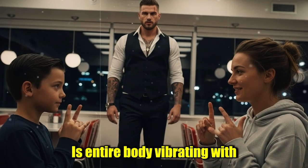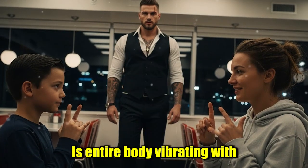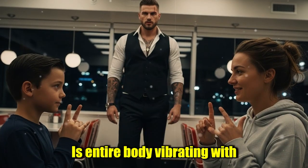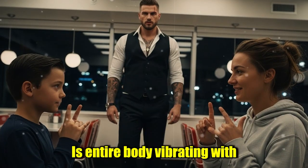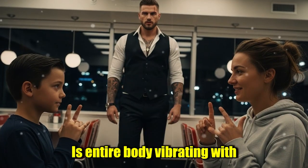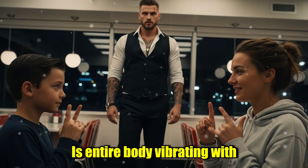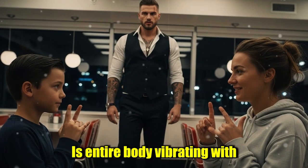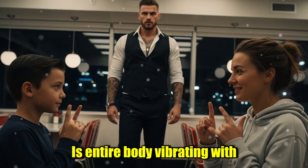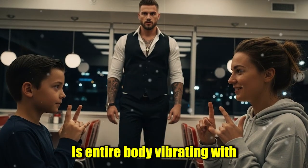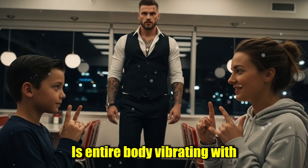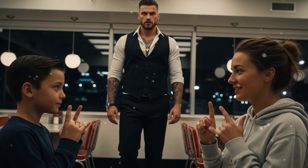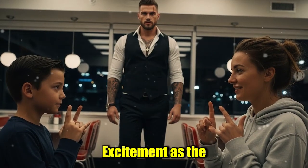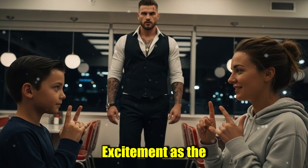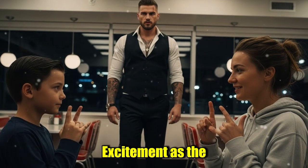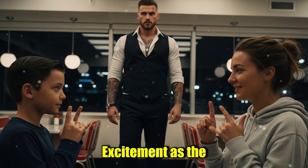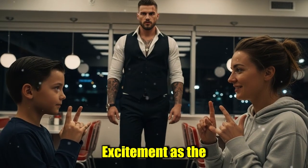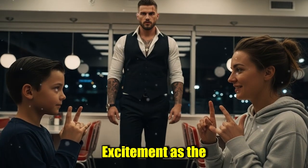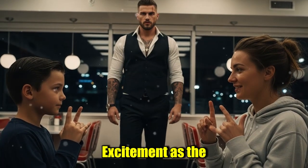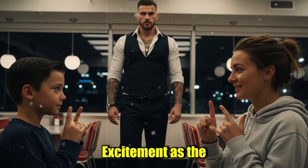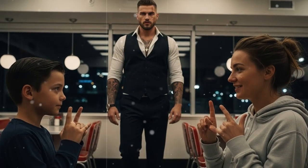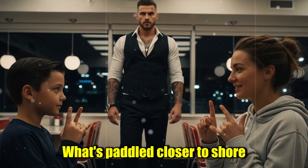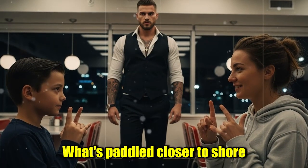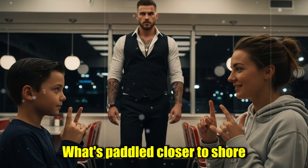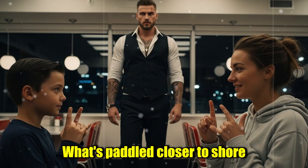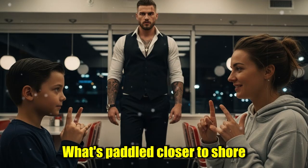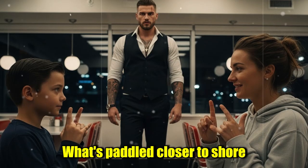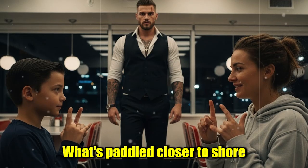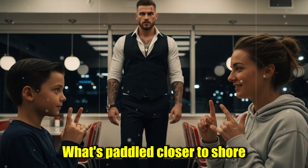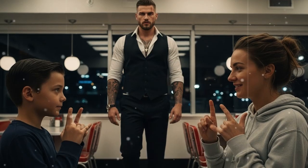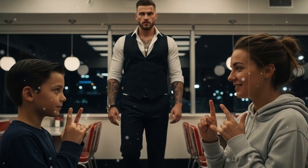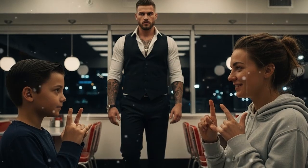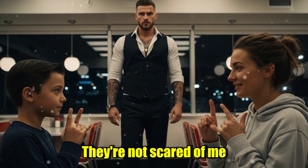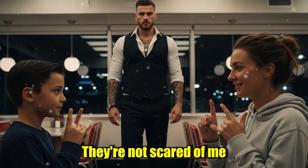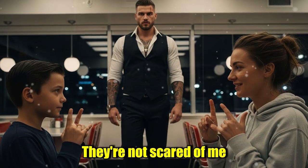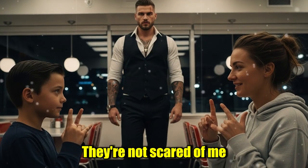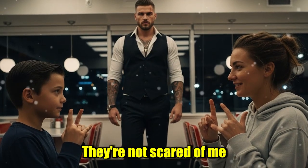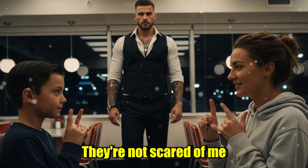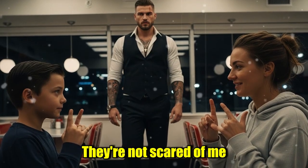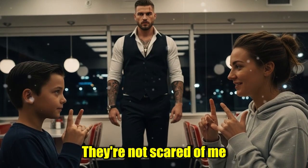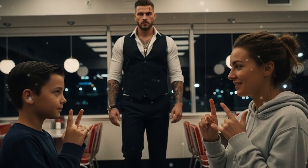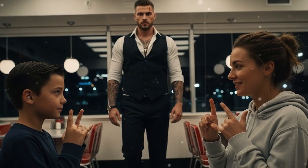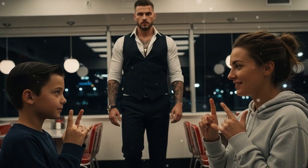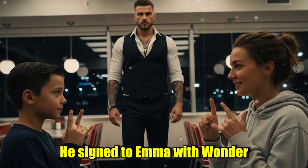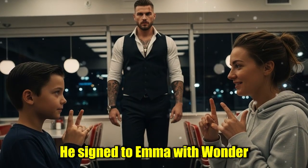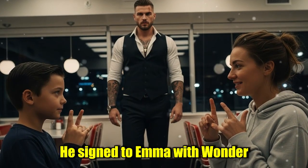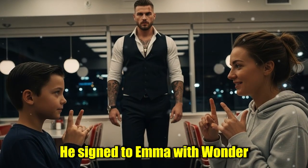entire body vibrating with excitement as the ducks paddled closer to shore. "They're not scared of me," he signed to Emma